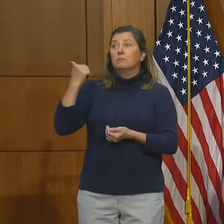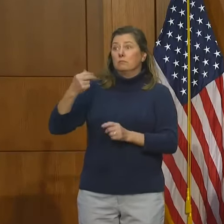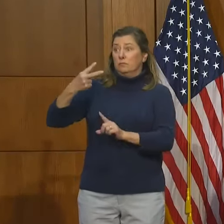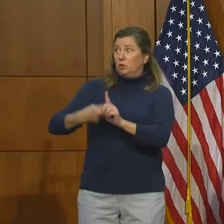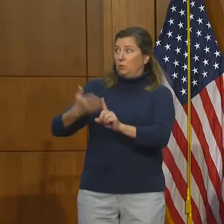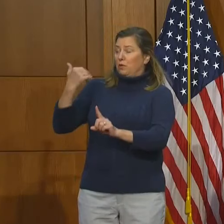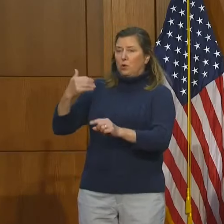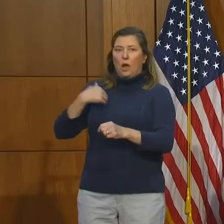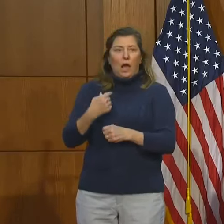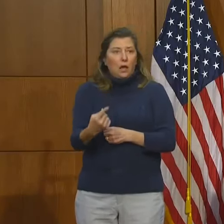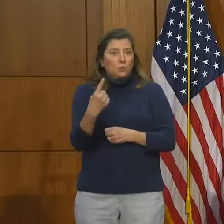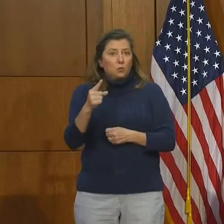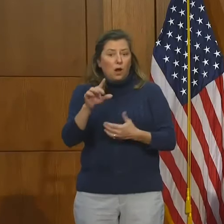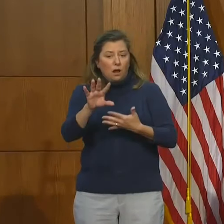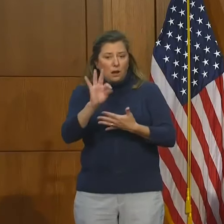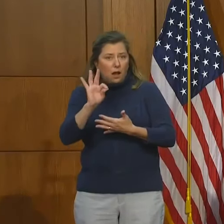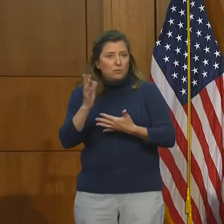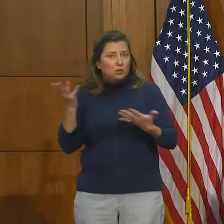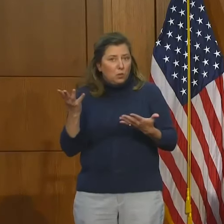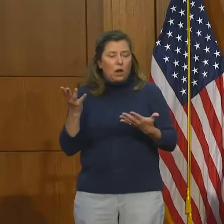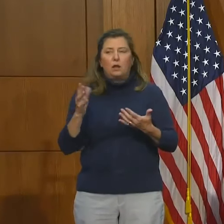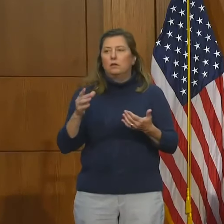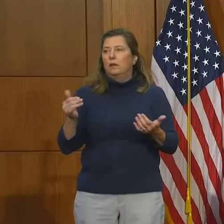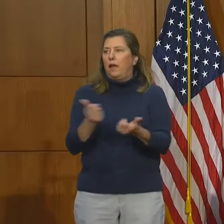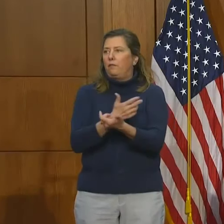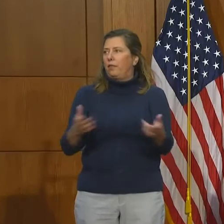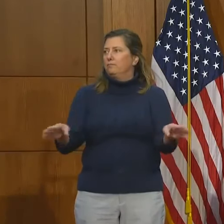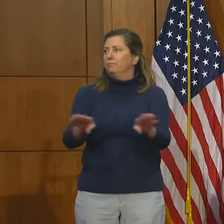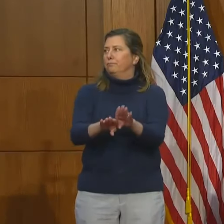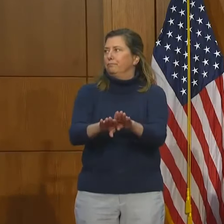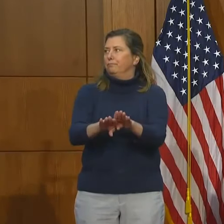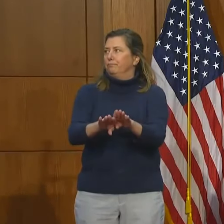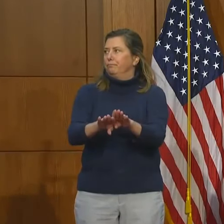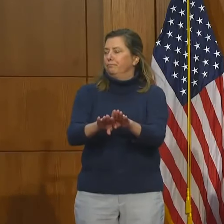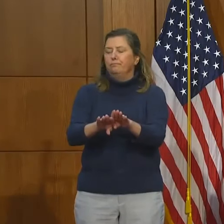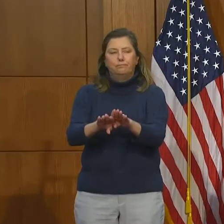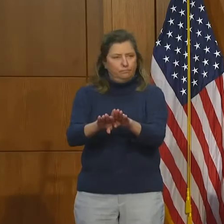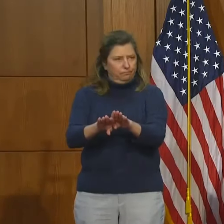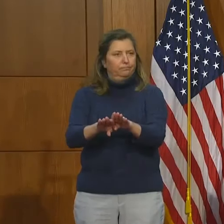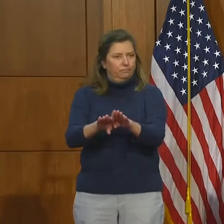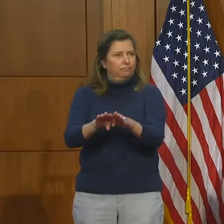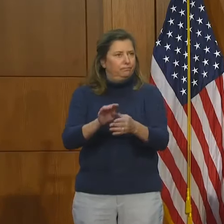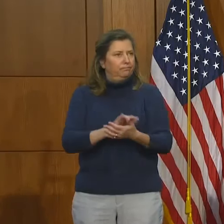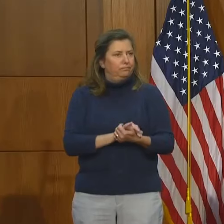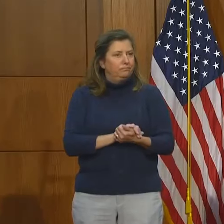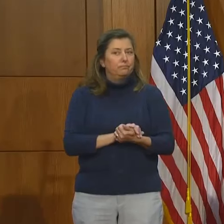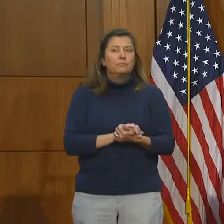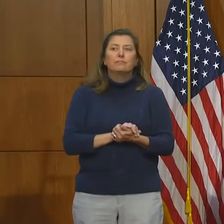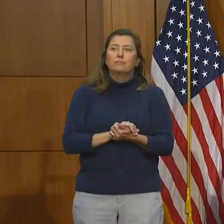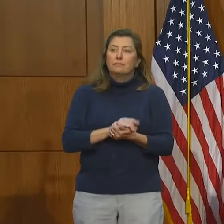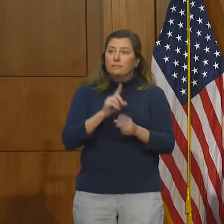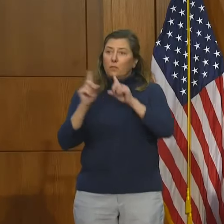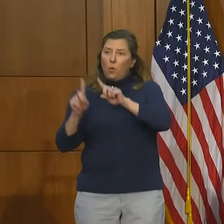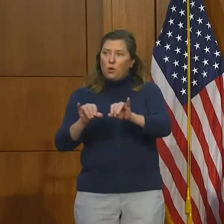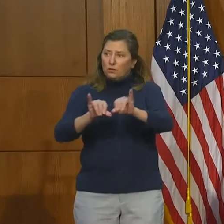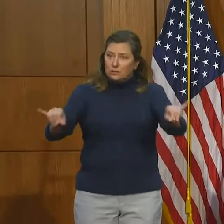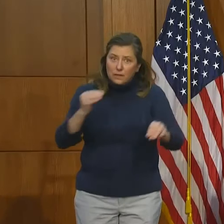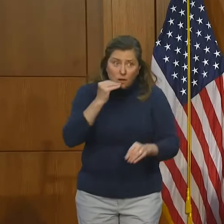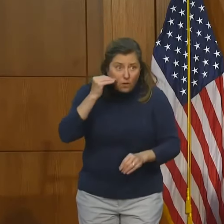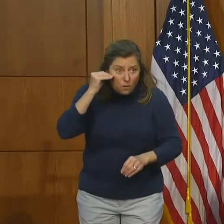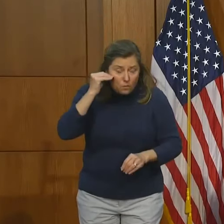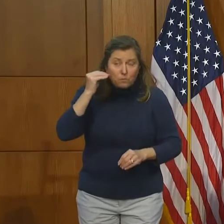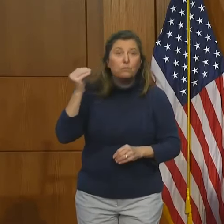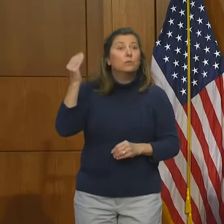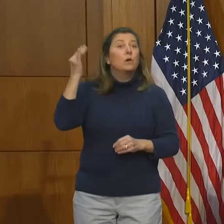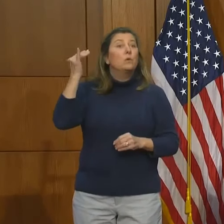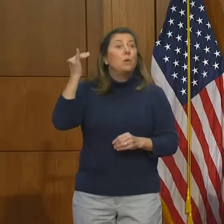one blunt tool: shutting everything down. We directed people to stay home because the only